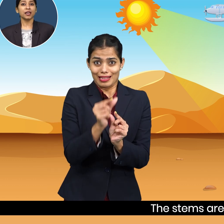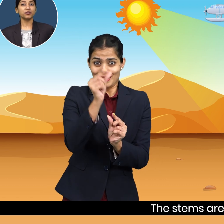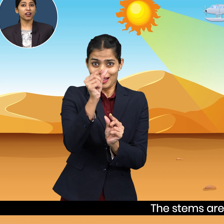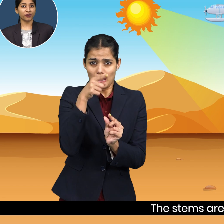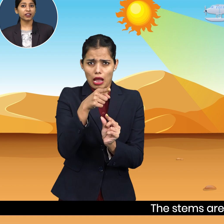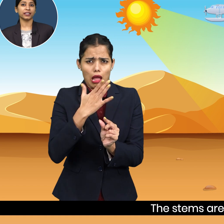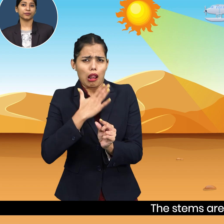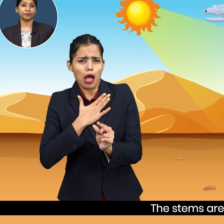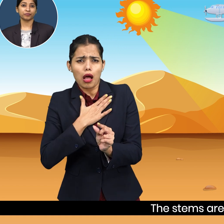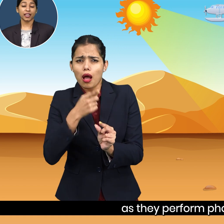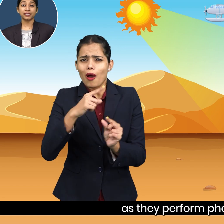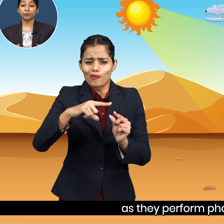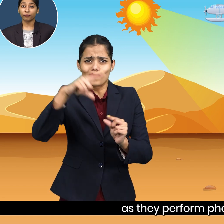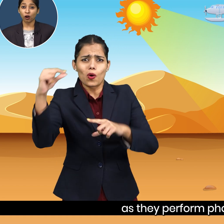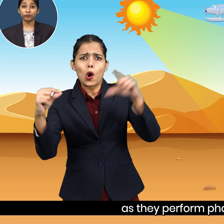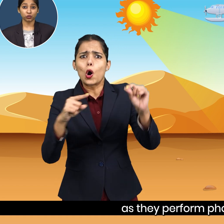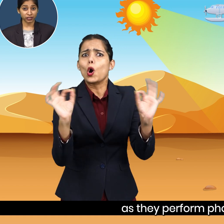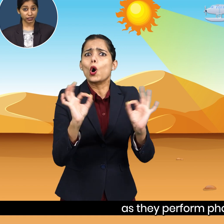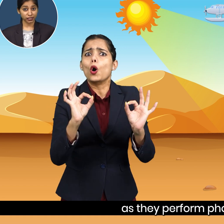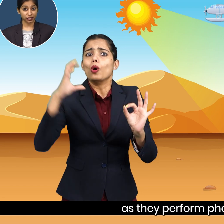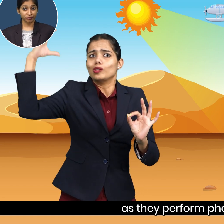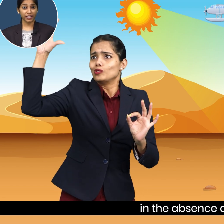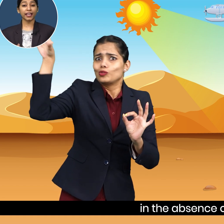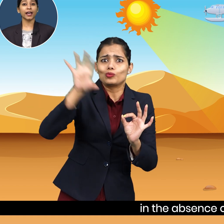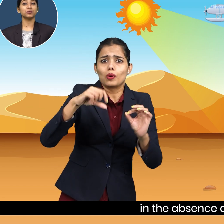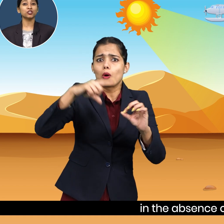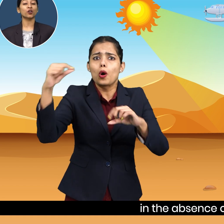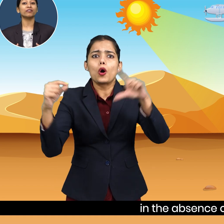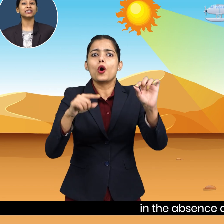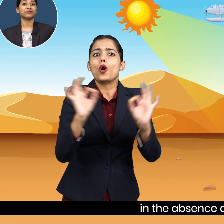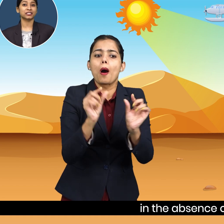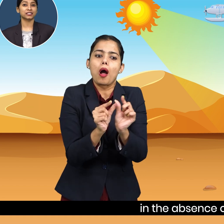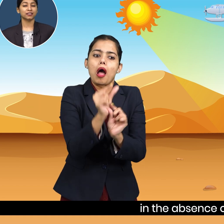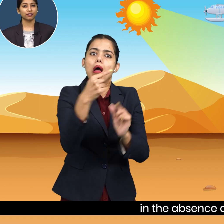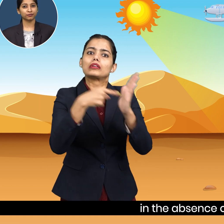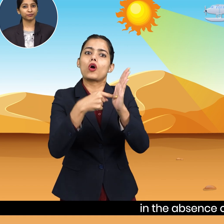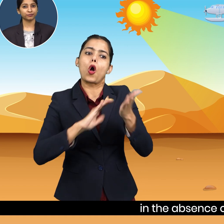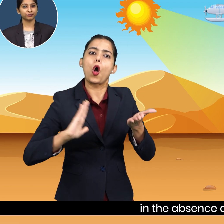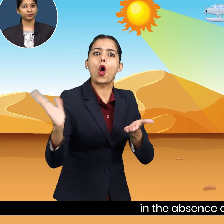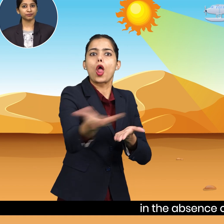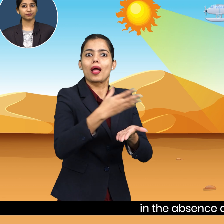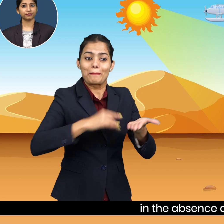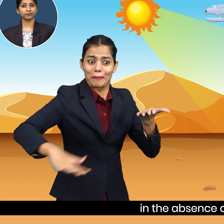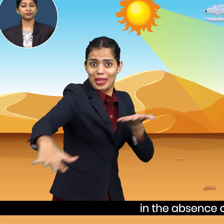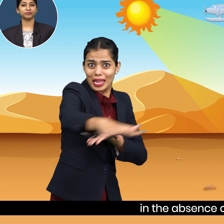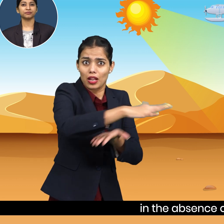The stems are green as they perform photosynthesis in the absence of leaves.